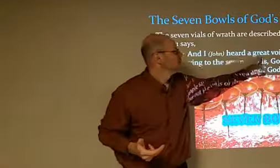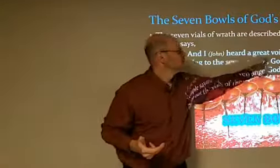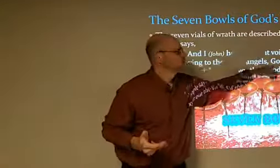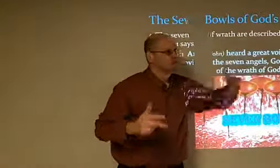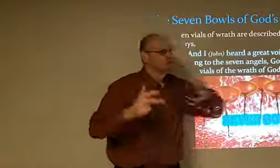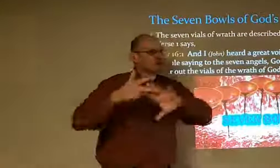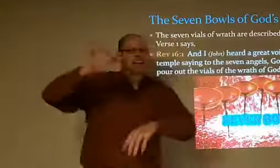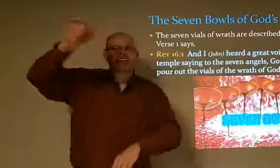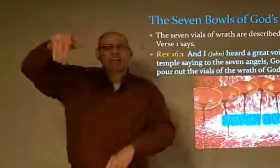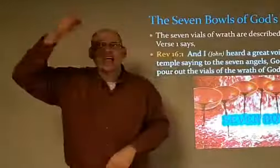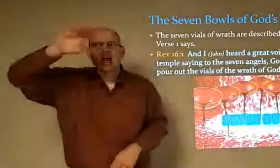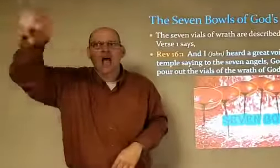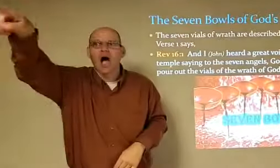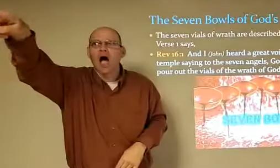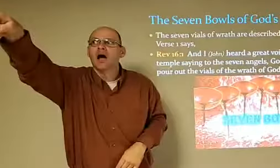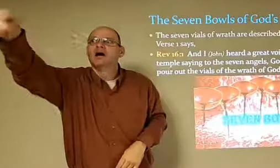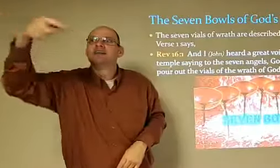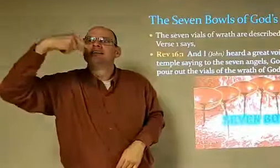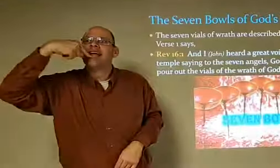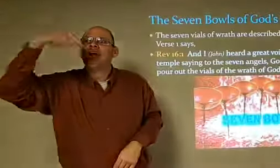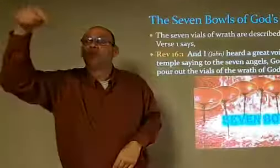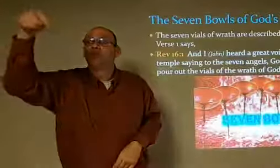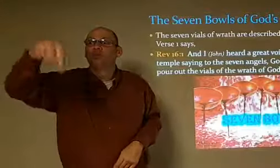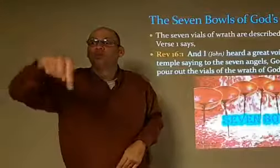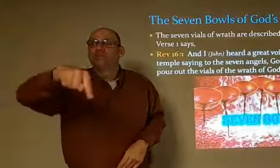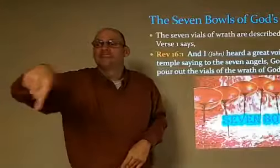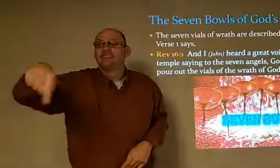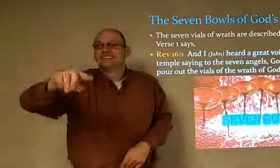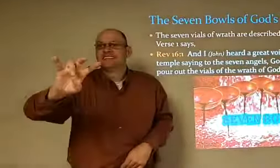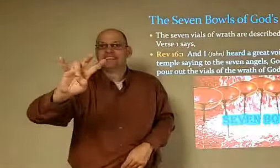A great voice. God's voice?